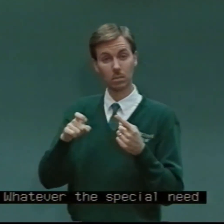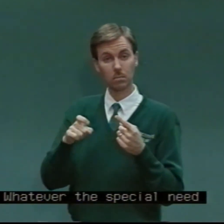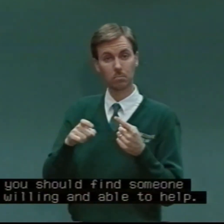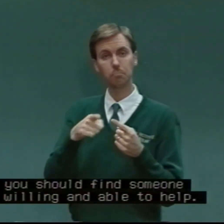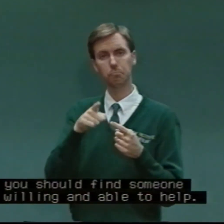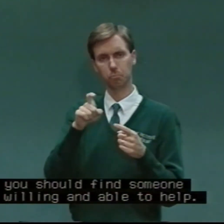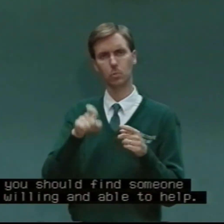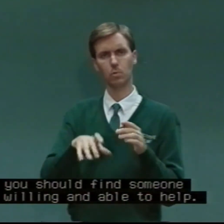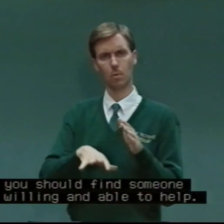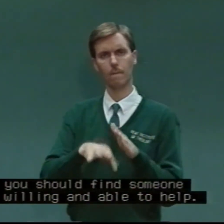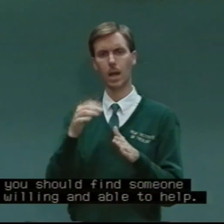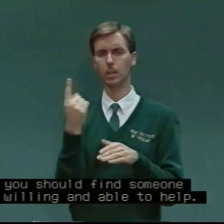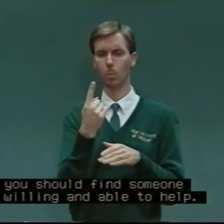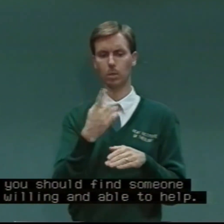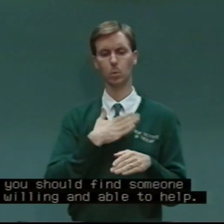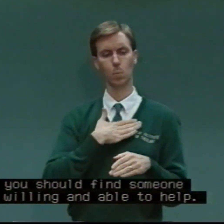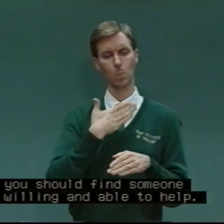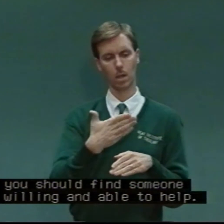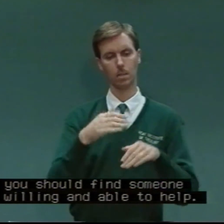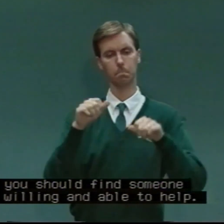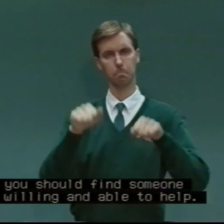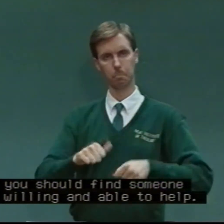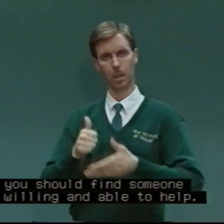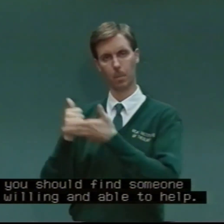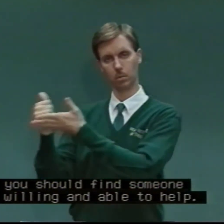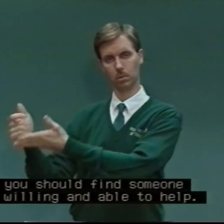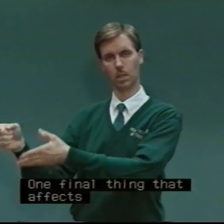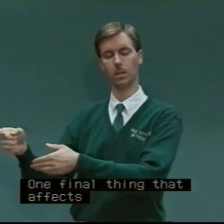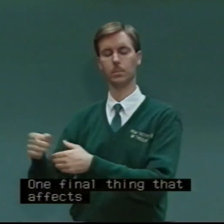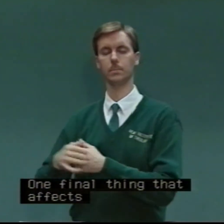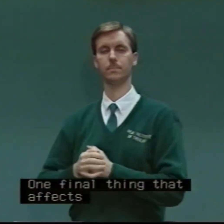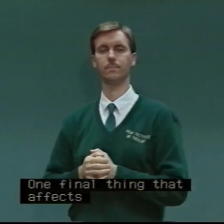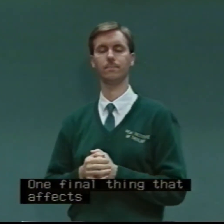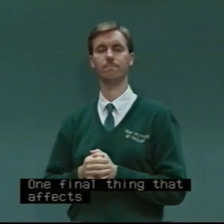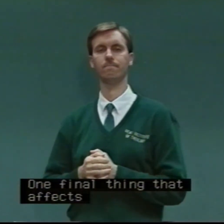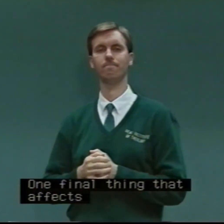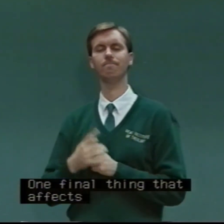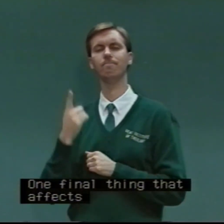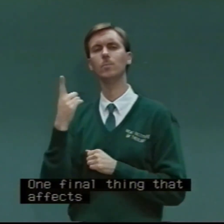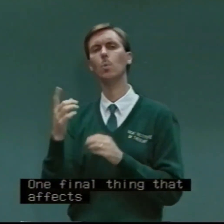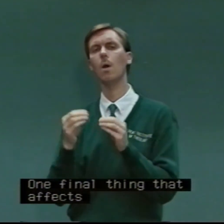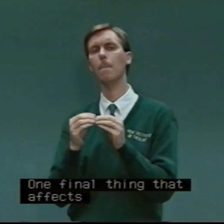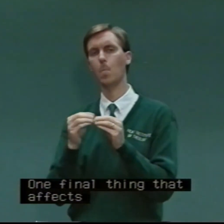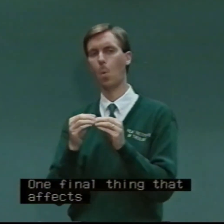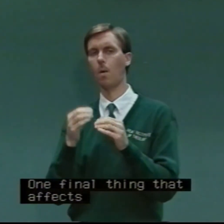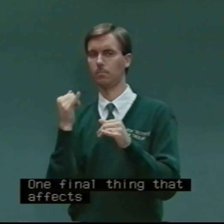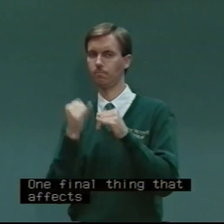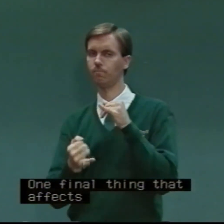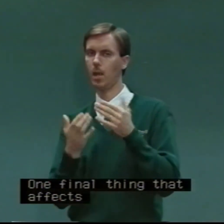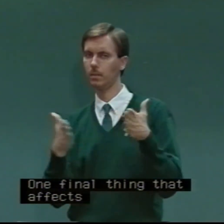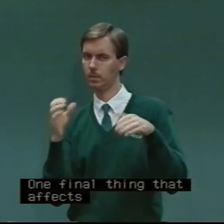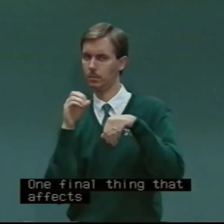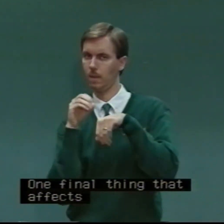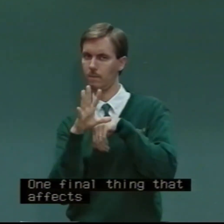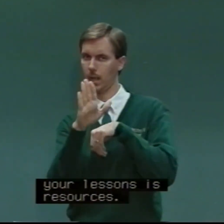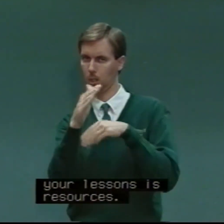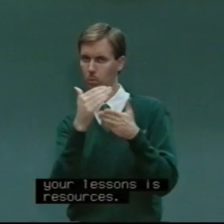special need, you should find someone willing to able to help. One final thing that affects